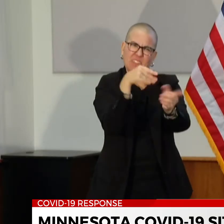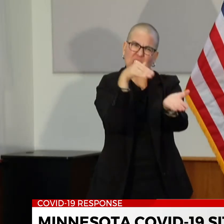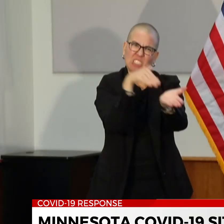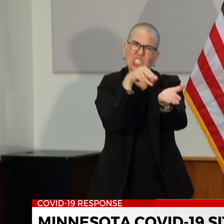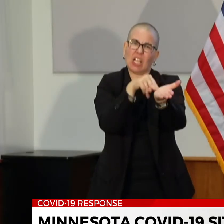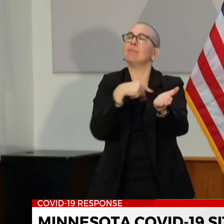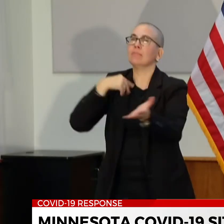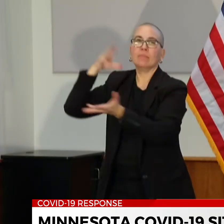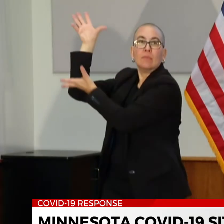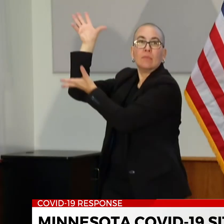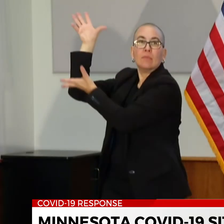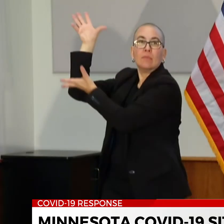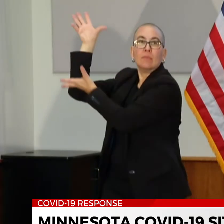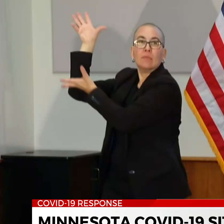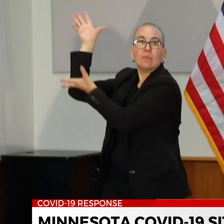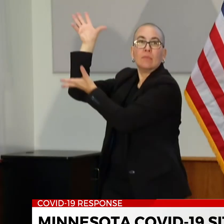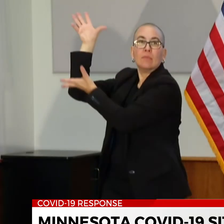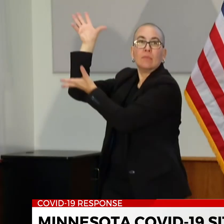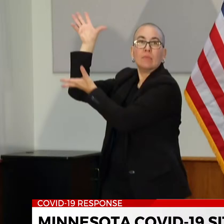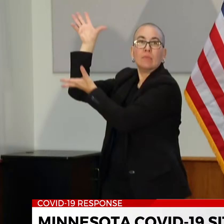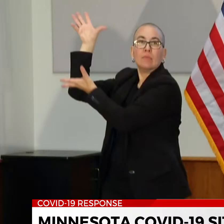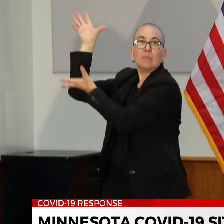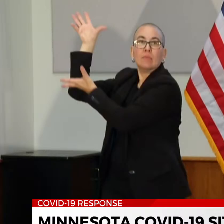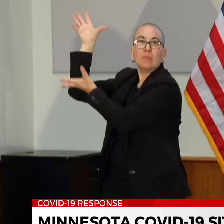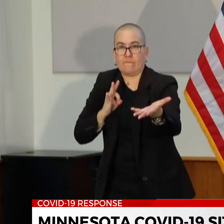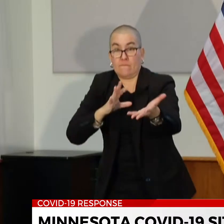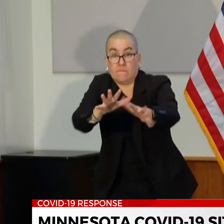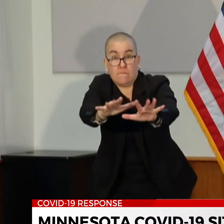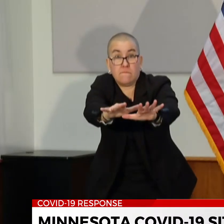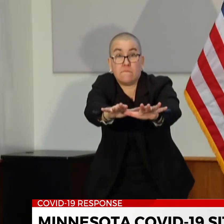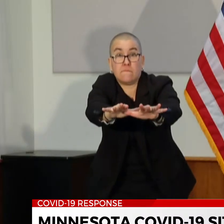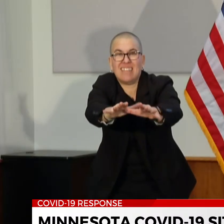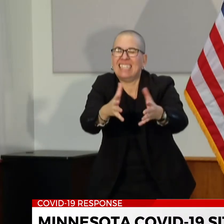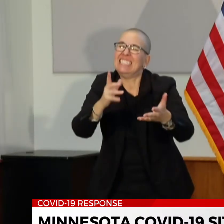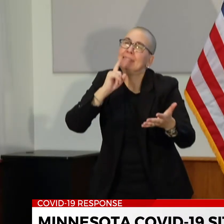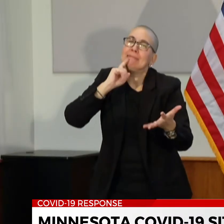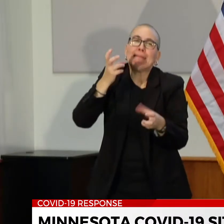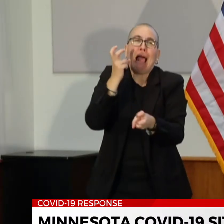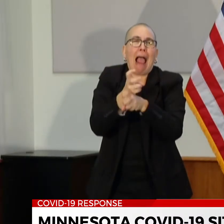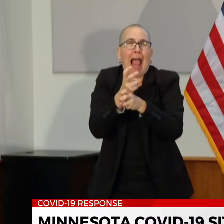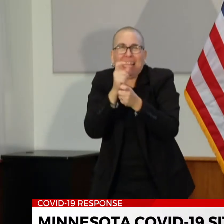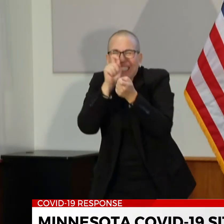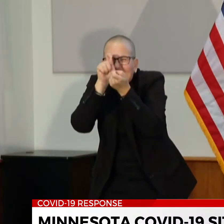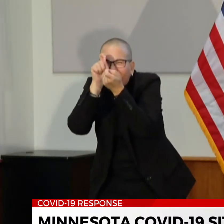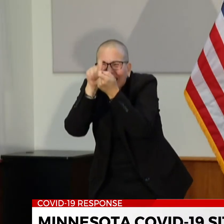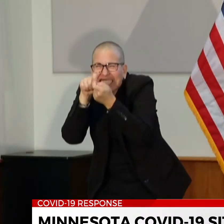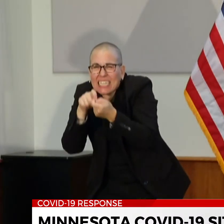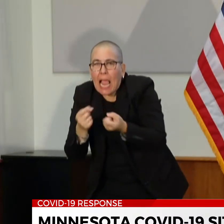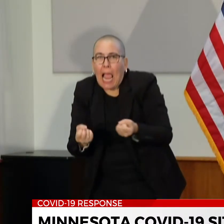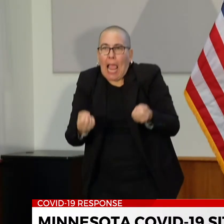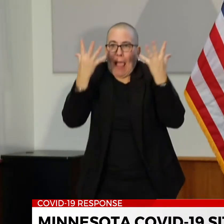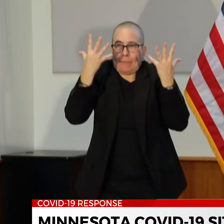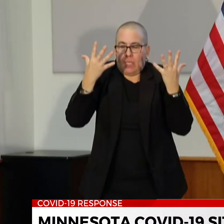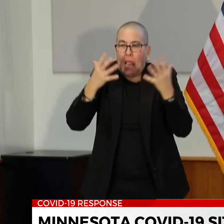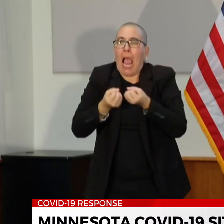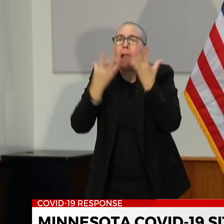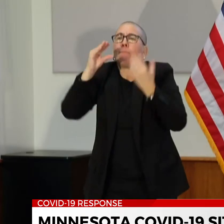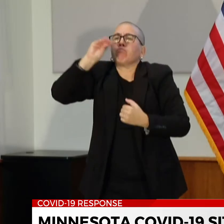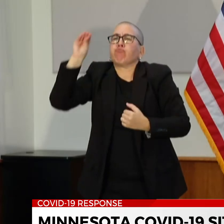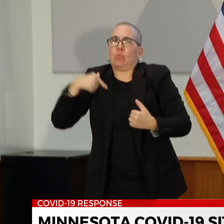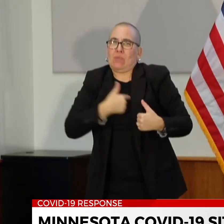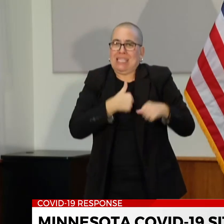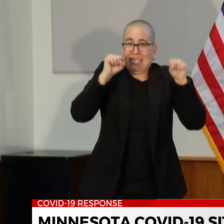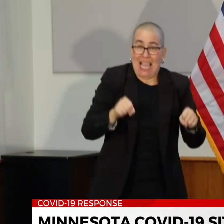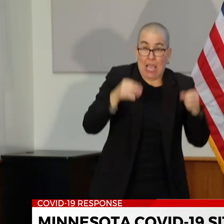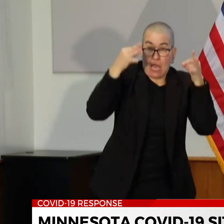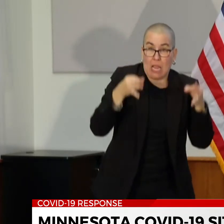for example. But it's hard to say yet before we get the federal framework how much will be left for the state to do, but there will be some customization